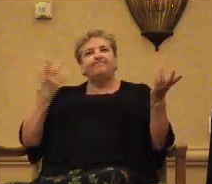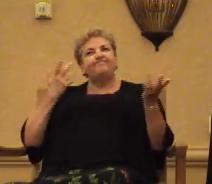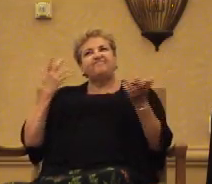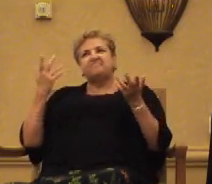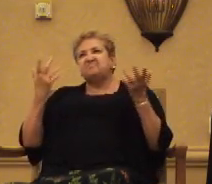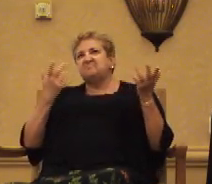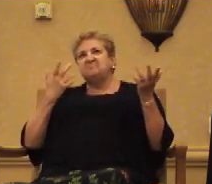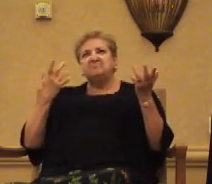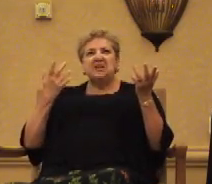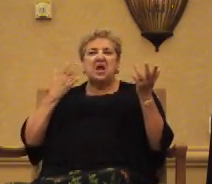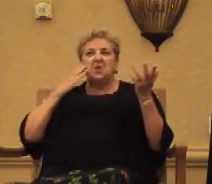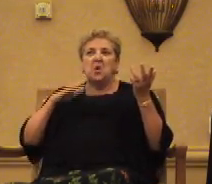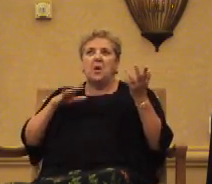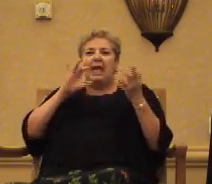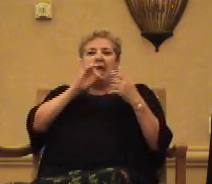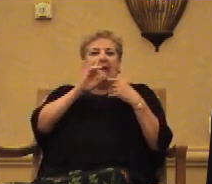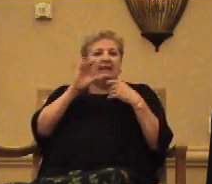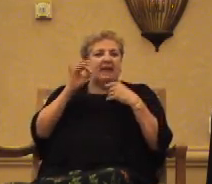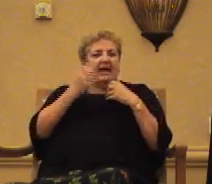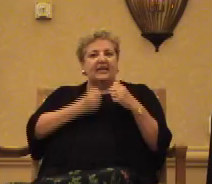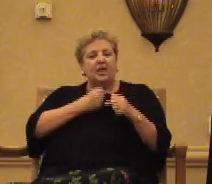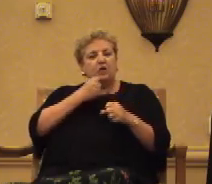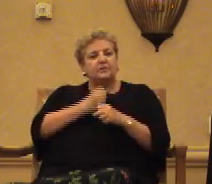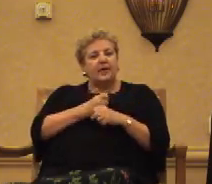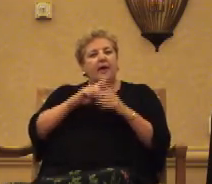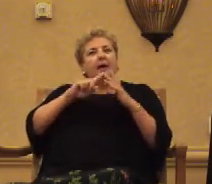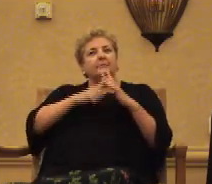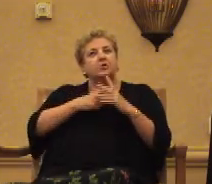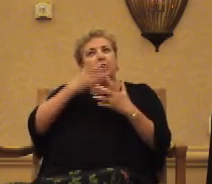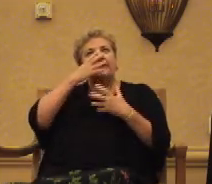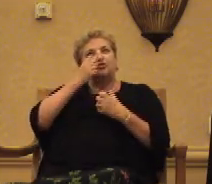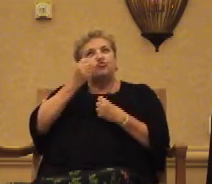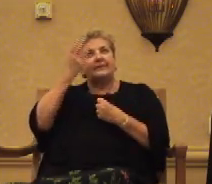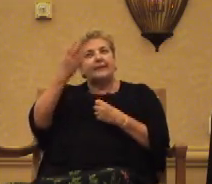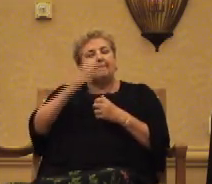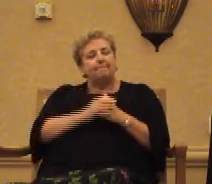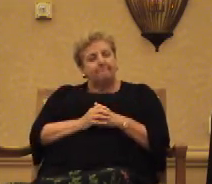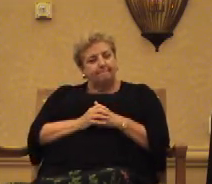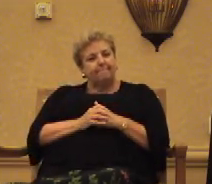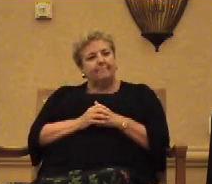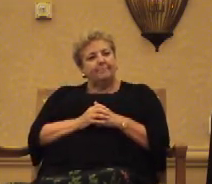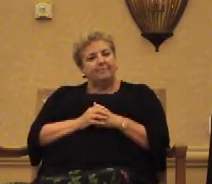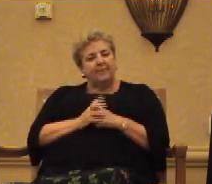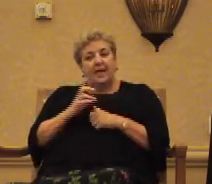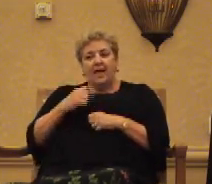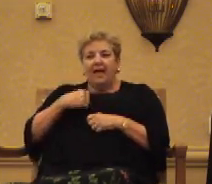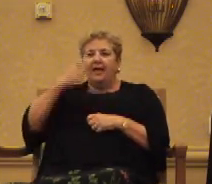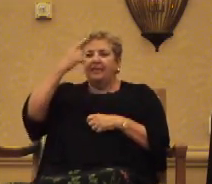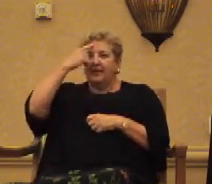probably 8 or 9 years, I think, I've really started to trust Him. I think I was afraid of Him for a